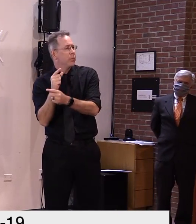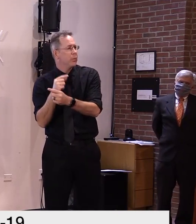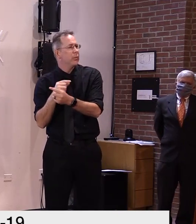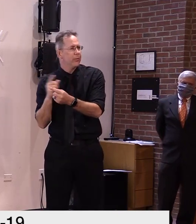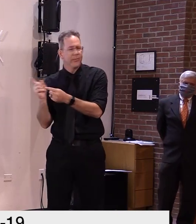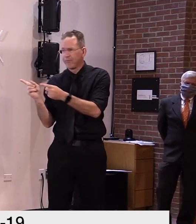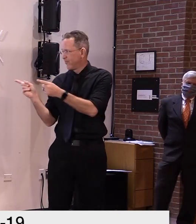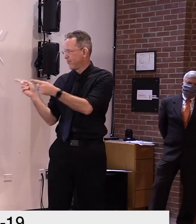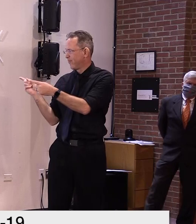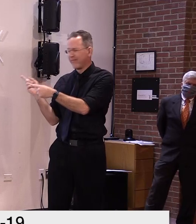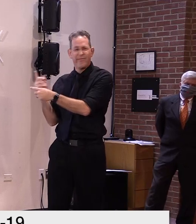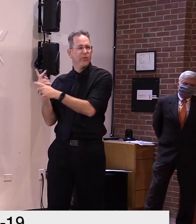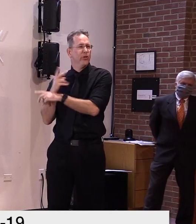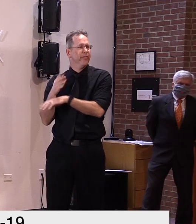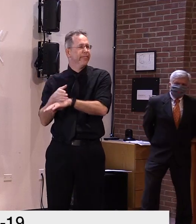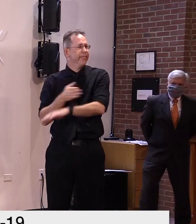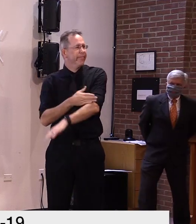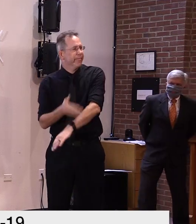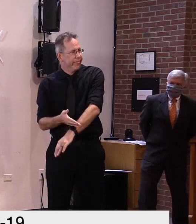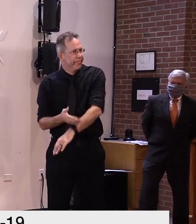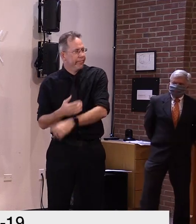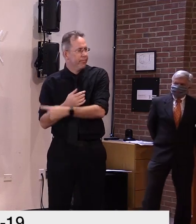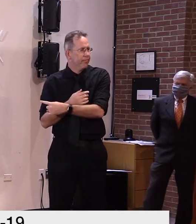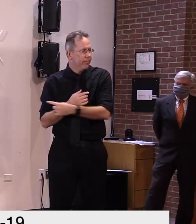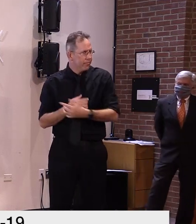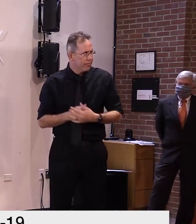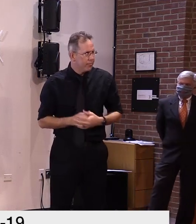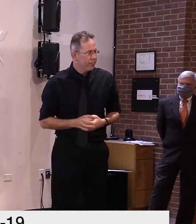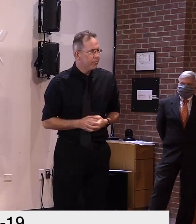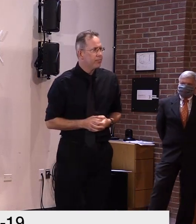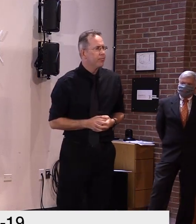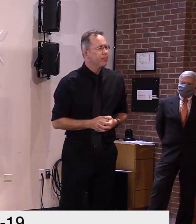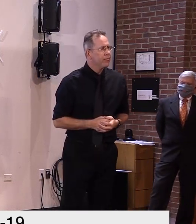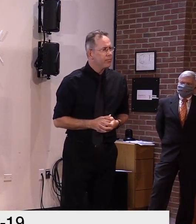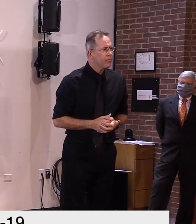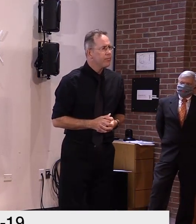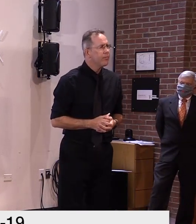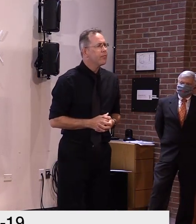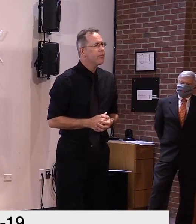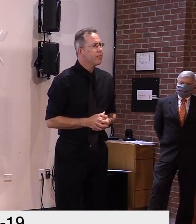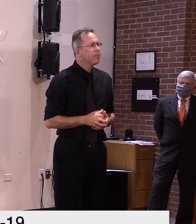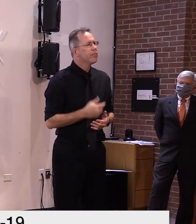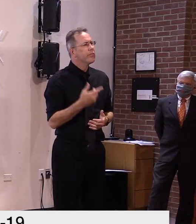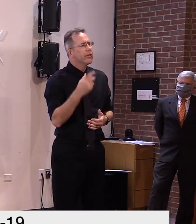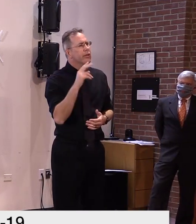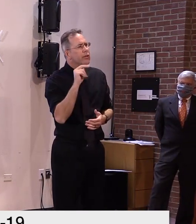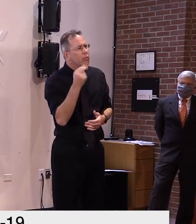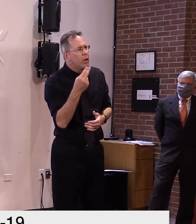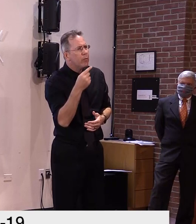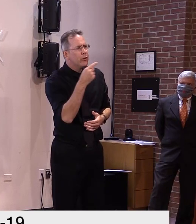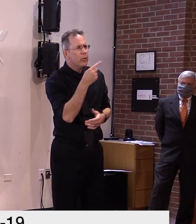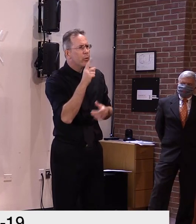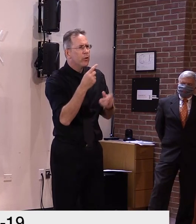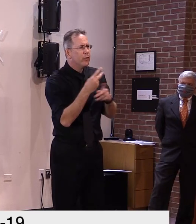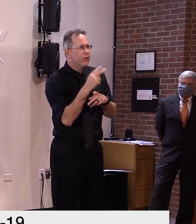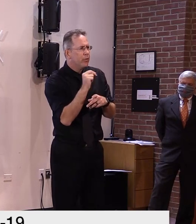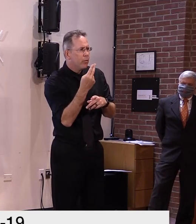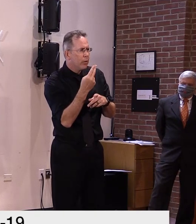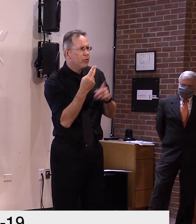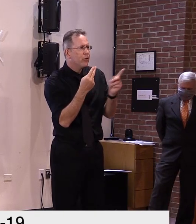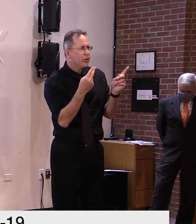again, just to mention that a number of them are across the Vermont border, either in New Hampshire or New York, to be vigilant about that for